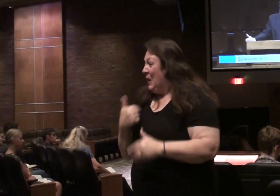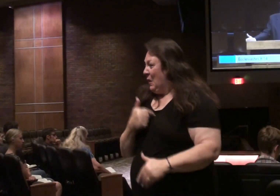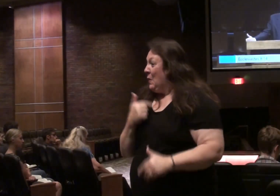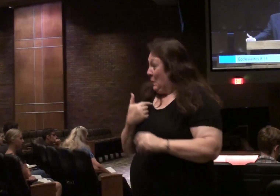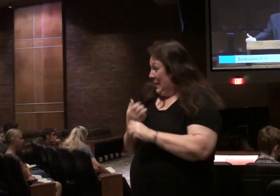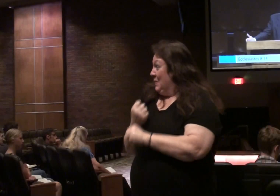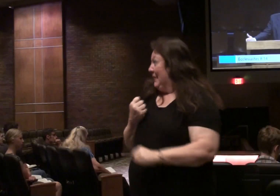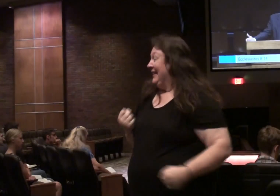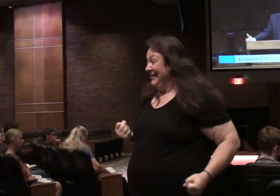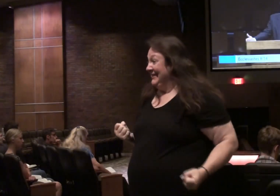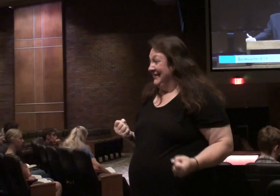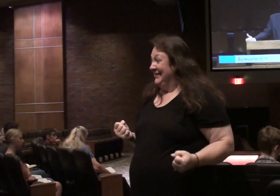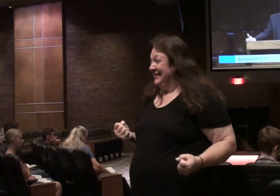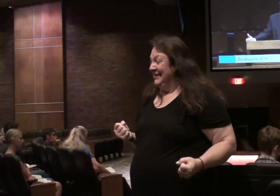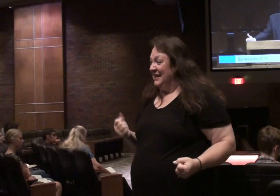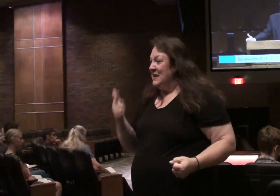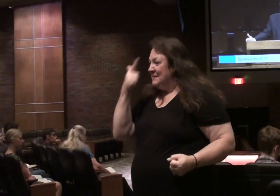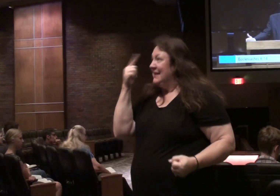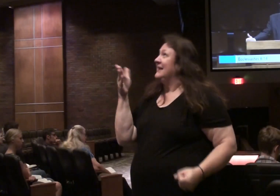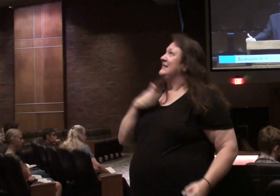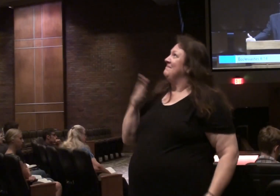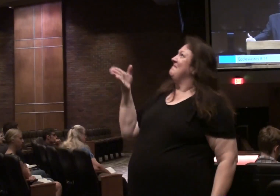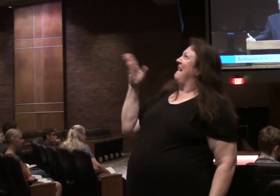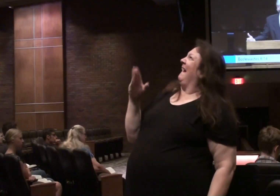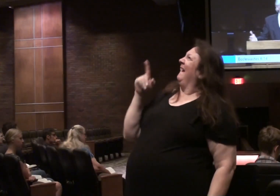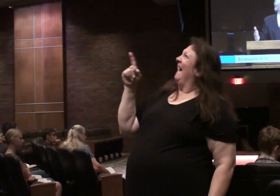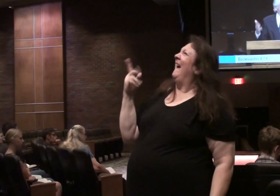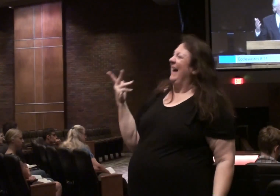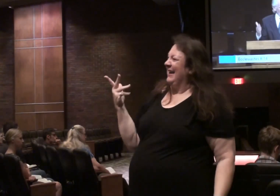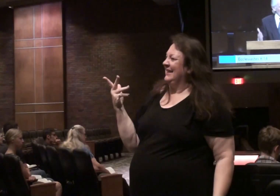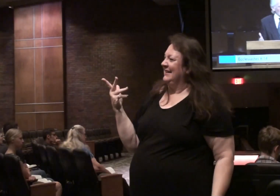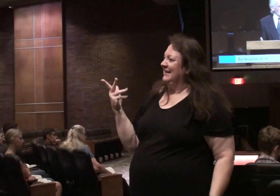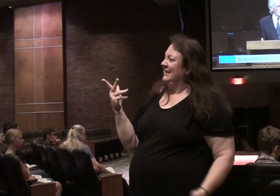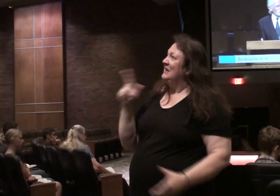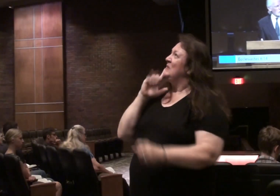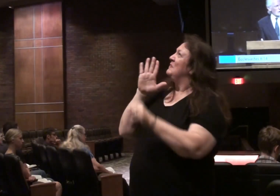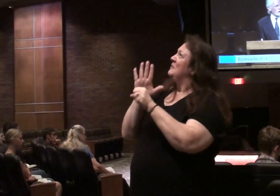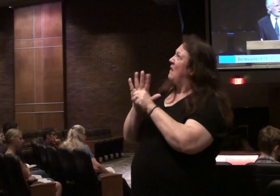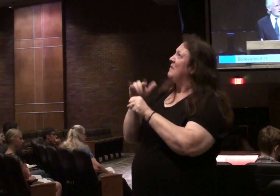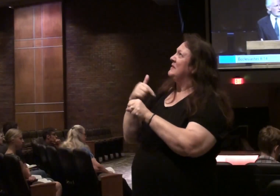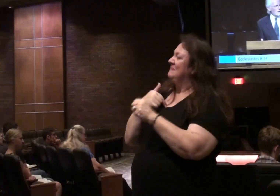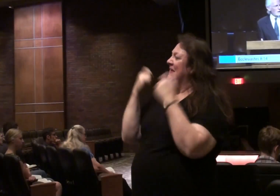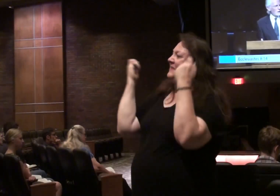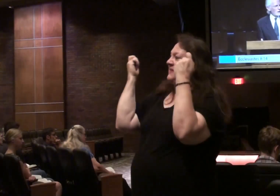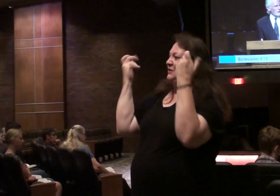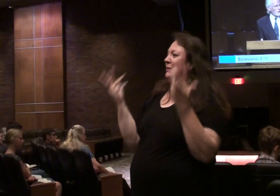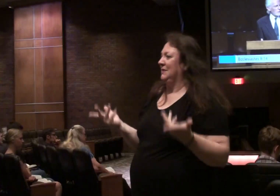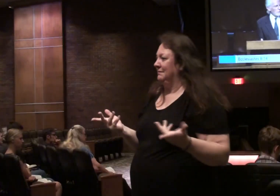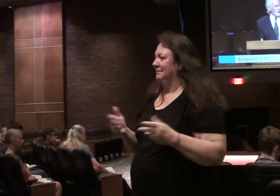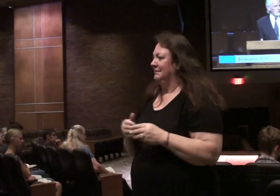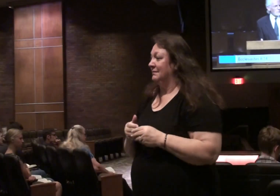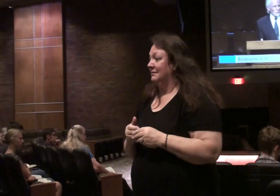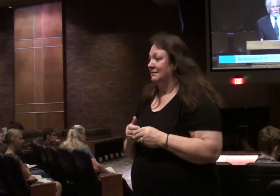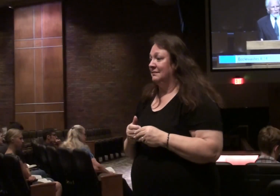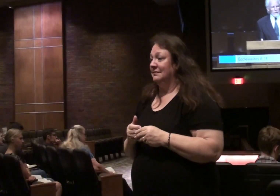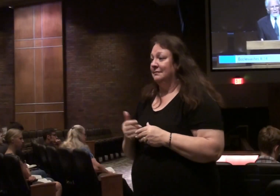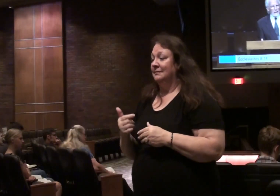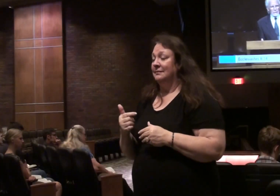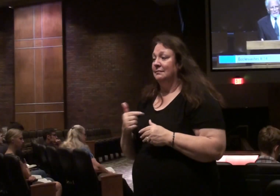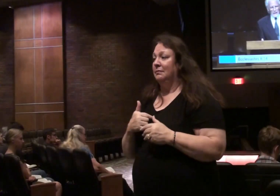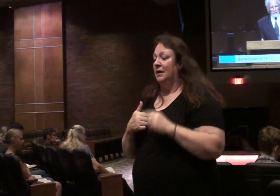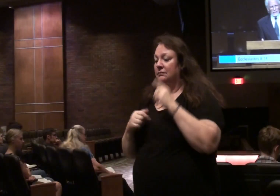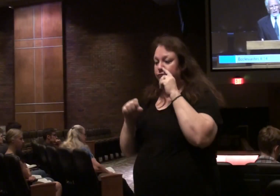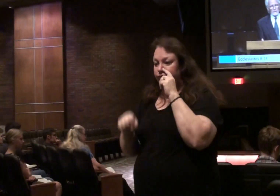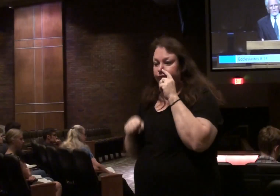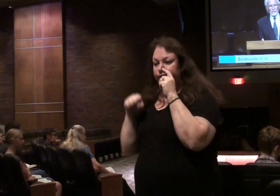We win because our God is assured our victory. But we're grinding